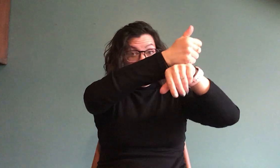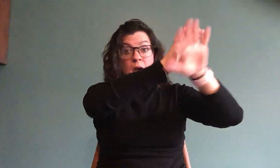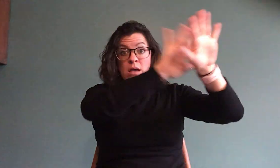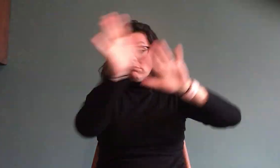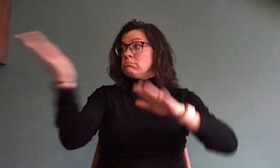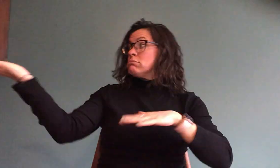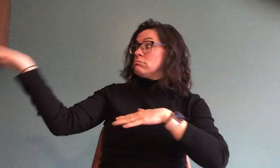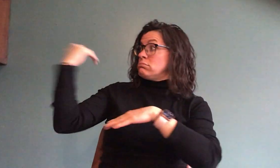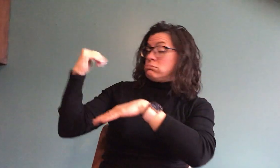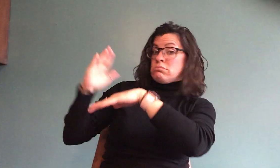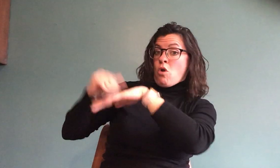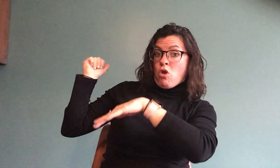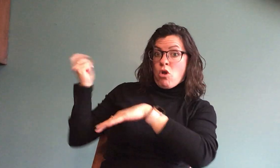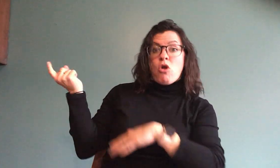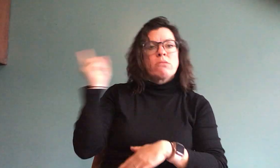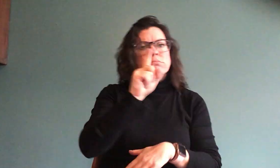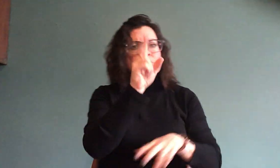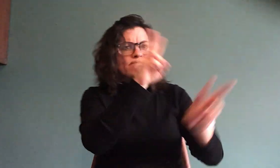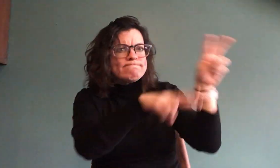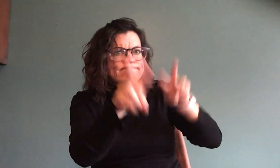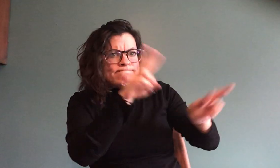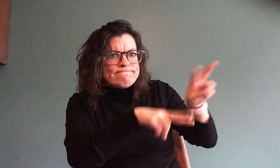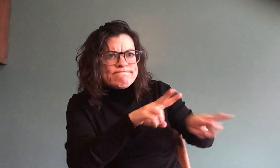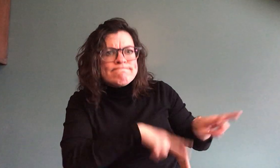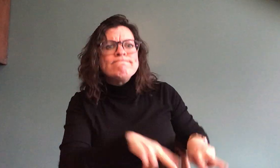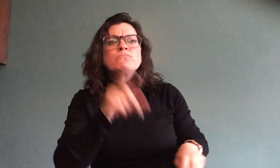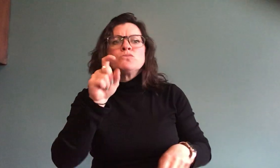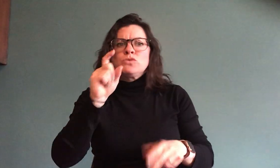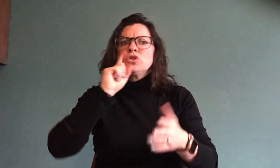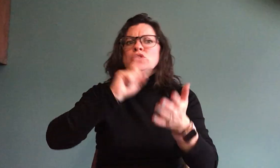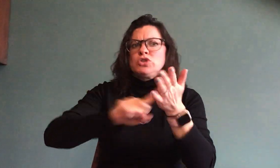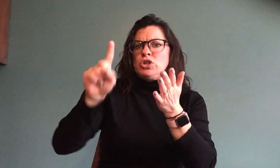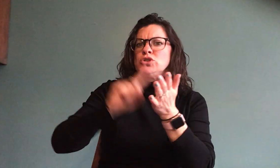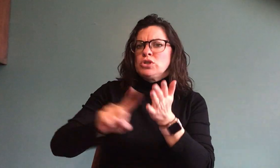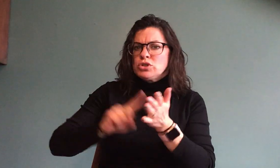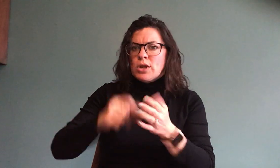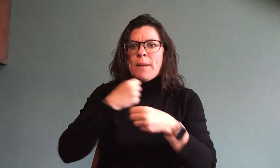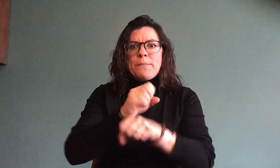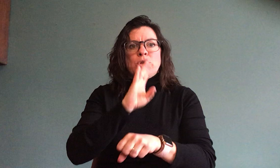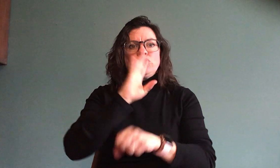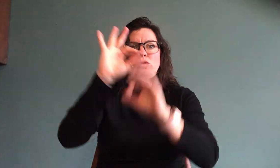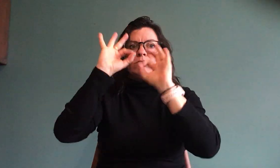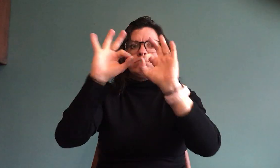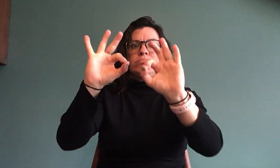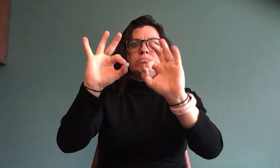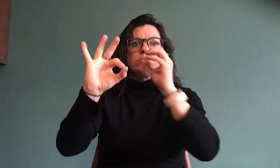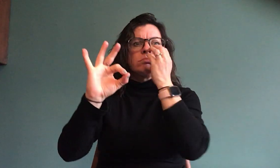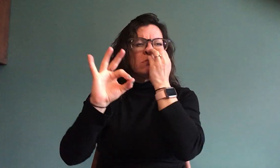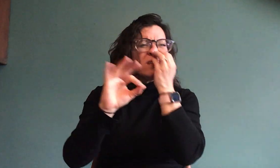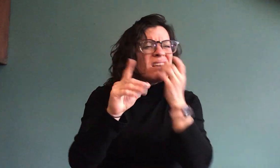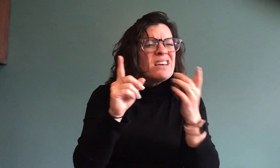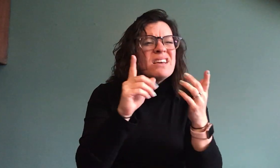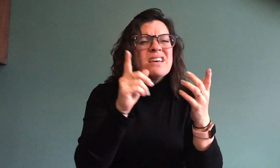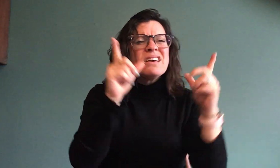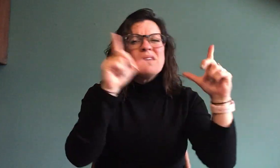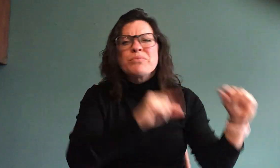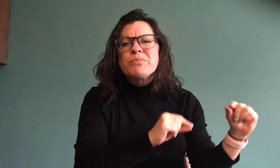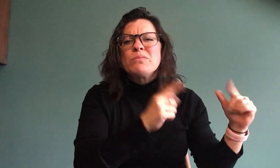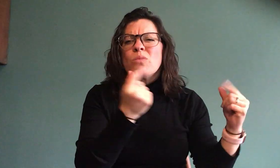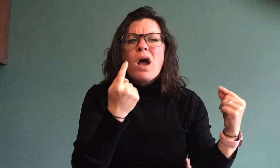day happens, you know what, can I blow this up? I don't know. Yeah, there you go. What happens is if the competent person,